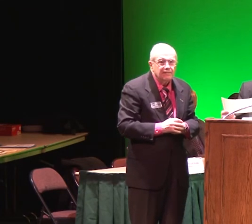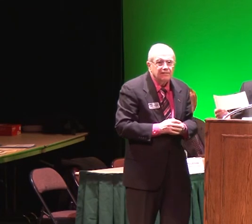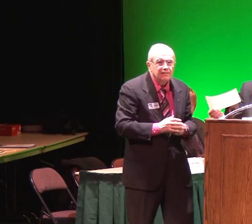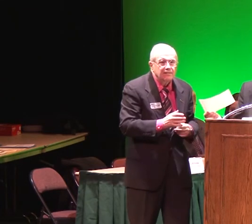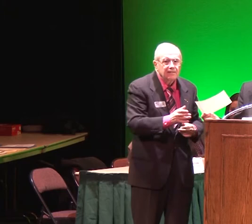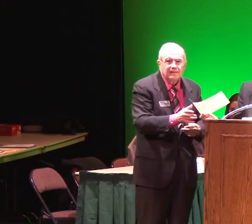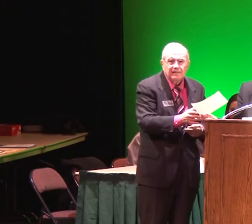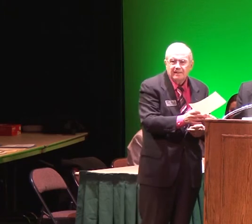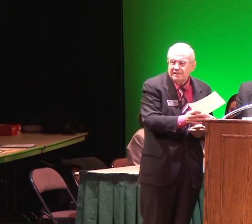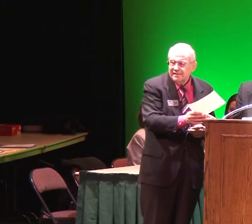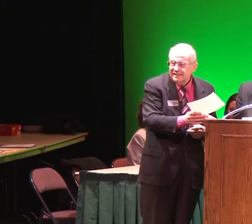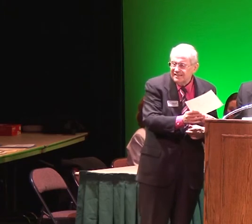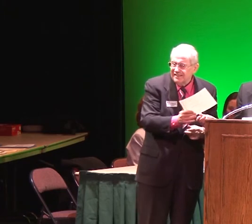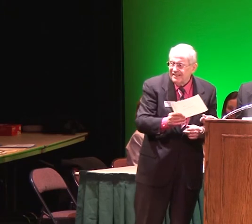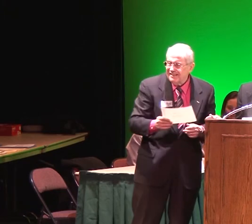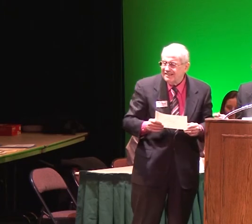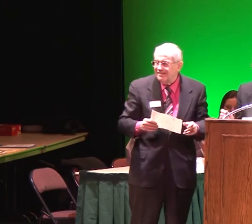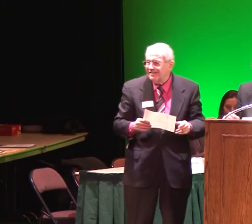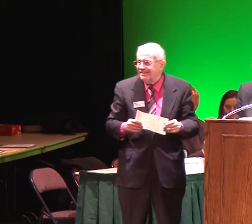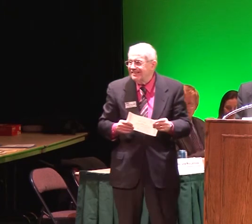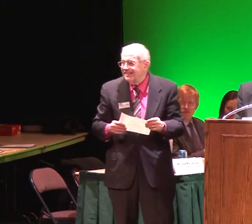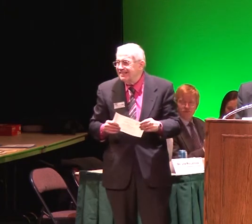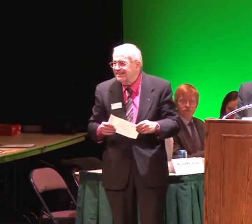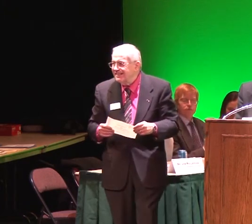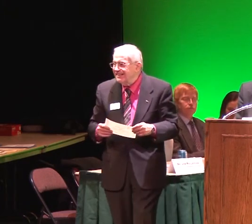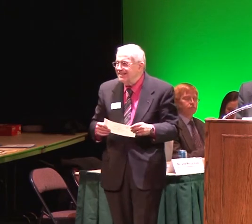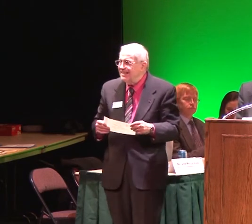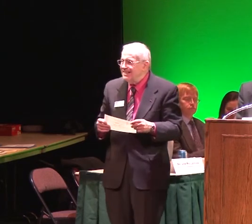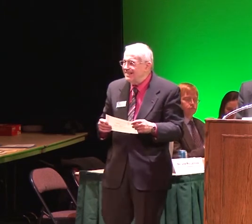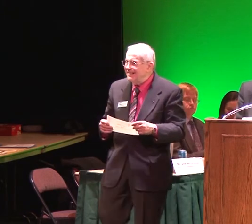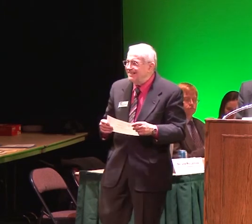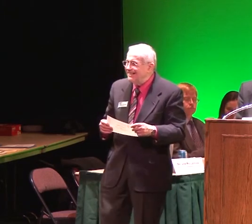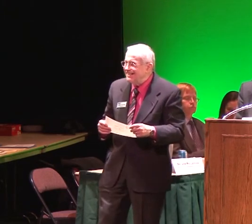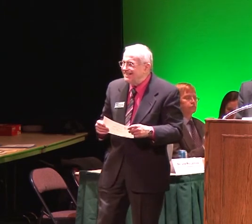Madan. There he is.